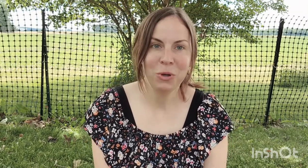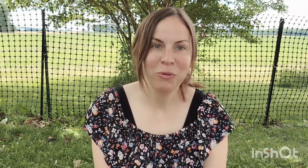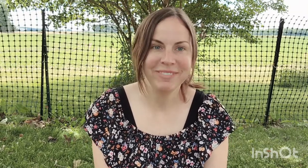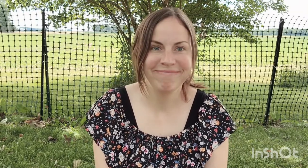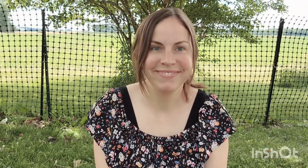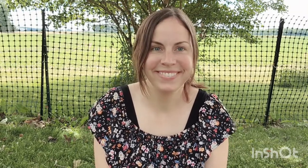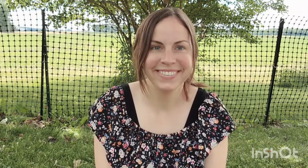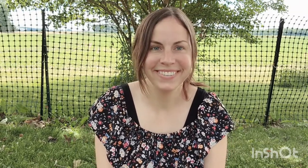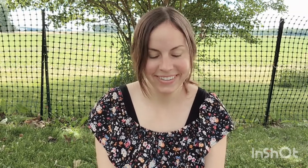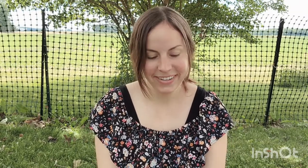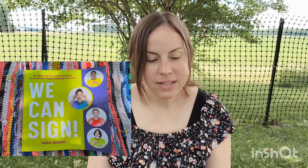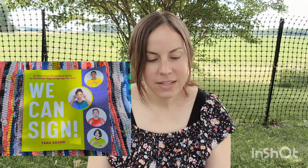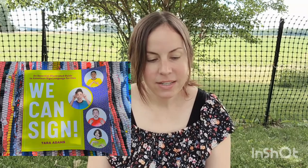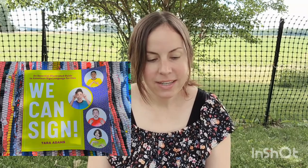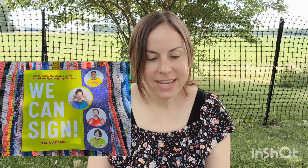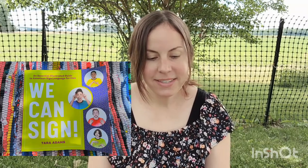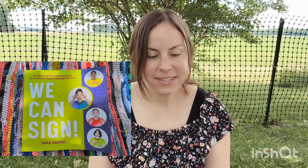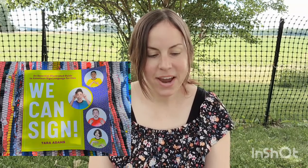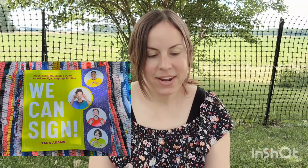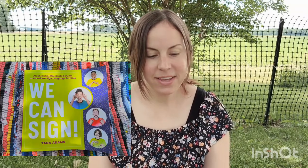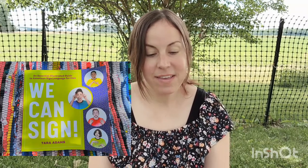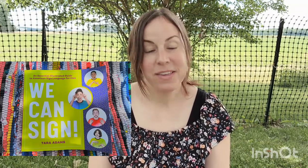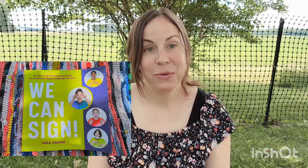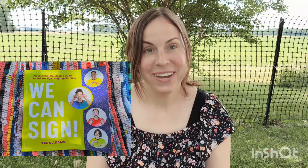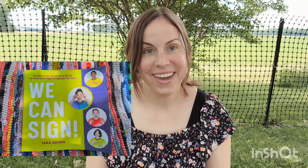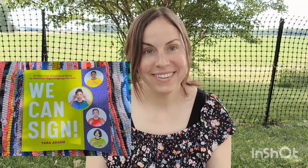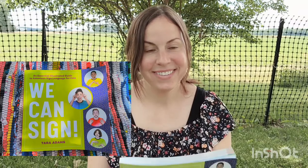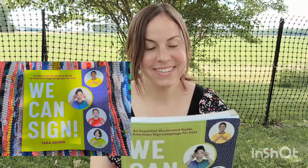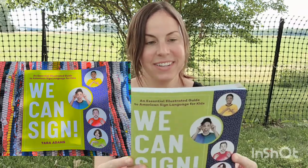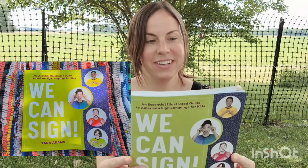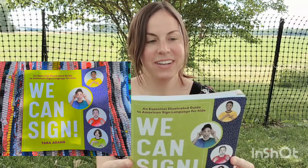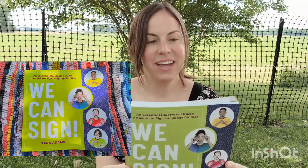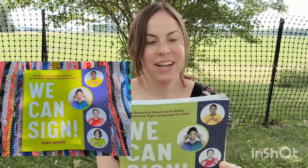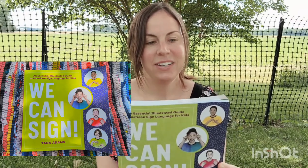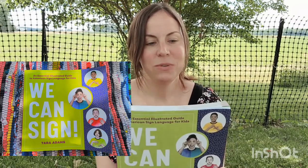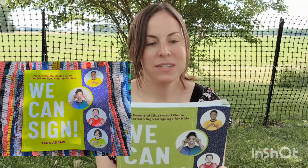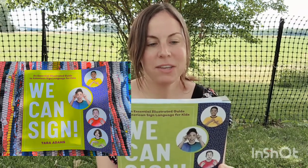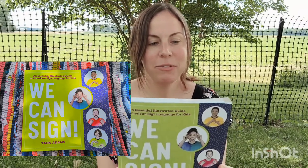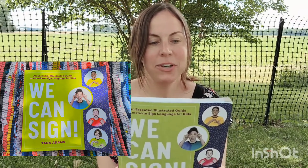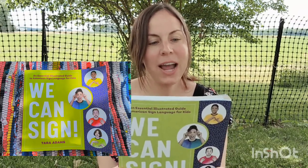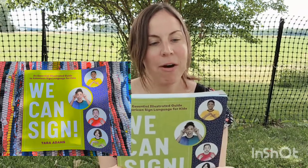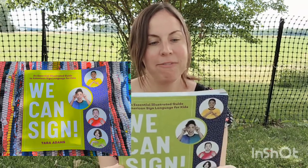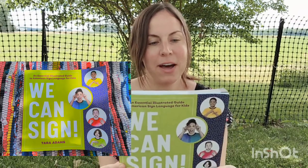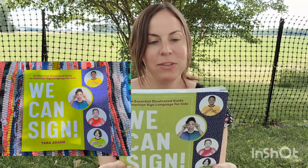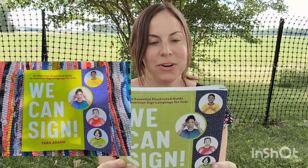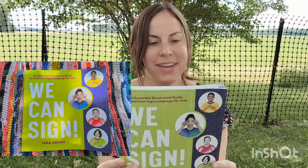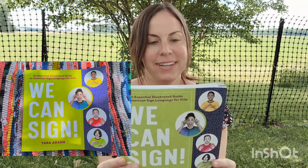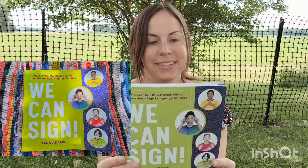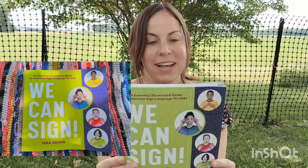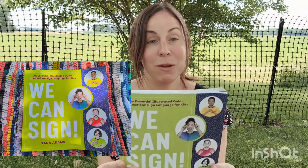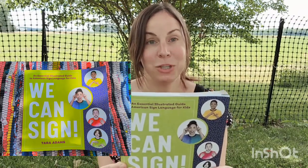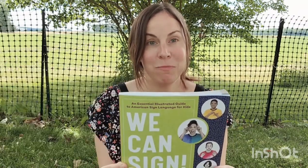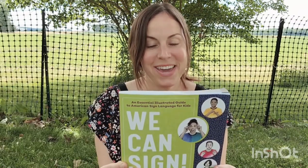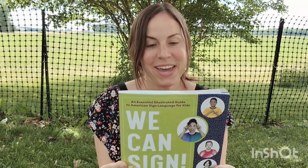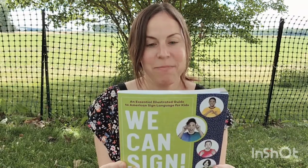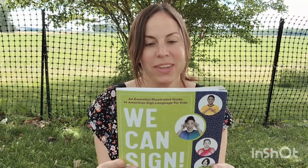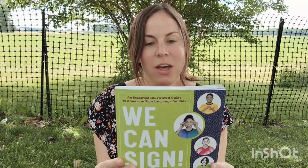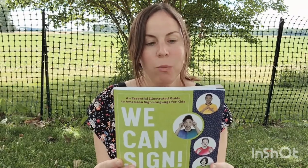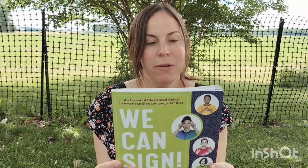children. Easy signing is in your hands. Discover how fun learning sign language can be, whether it's